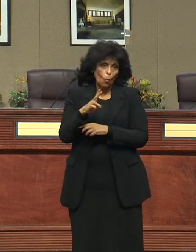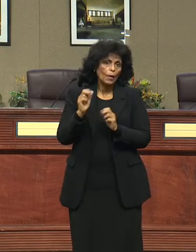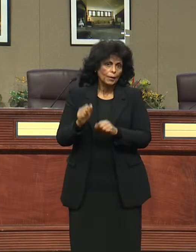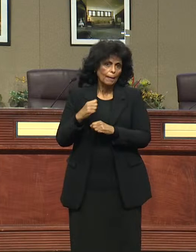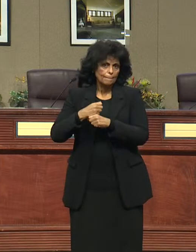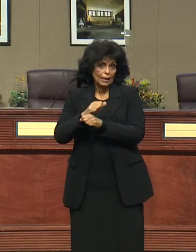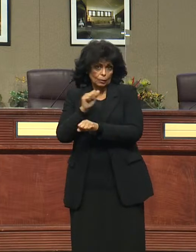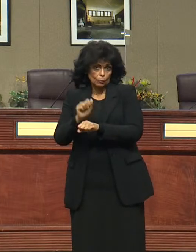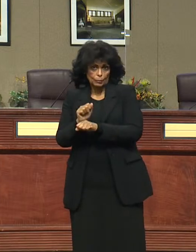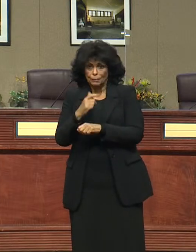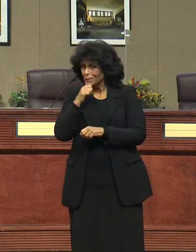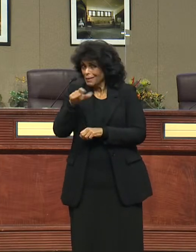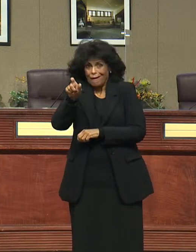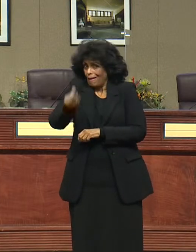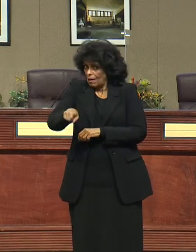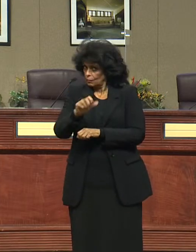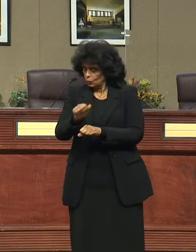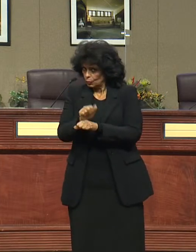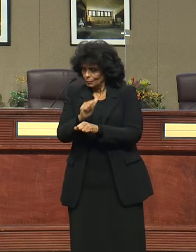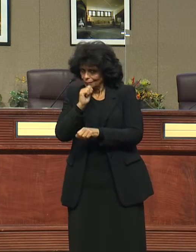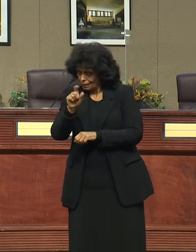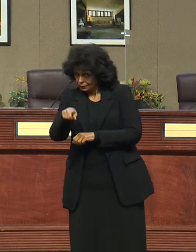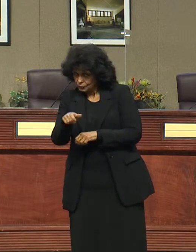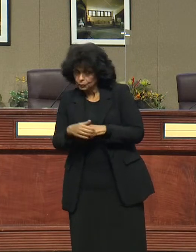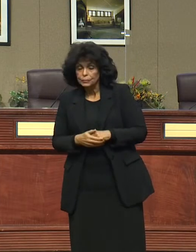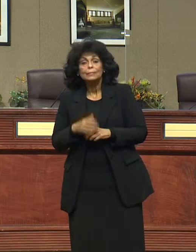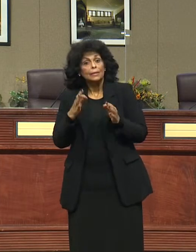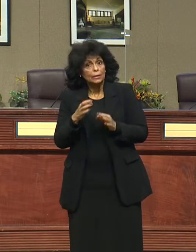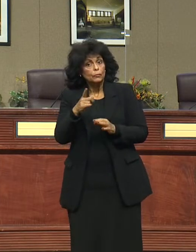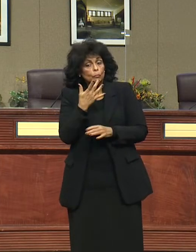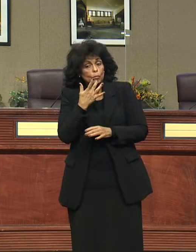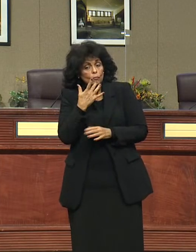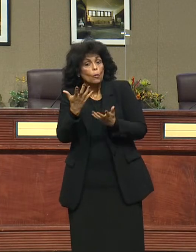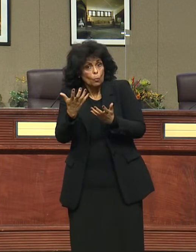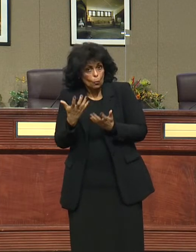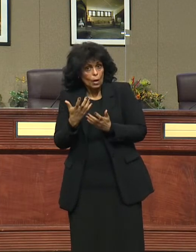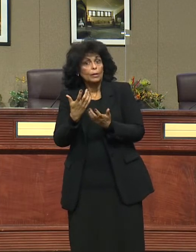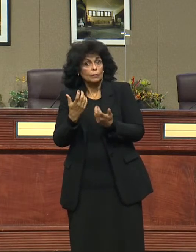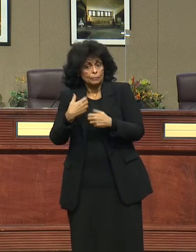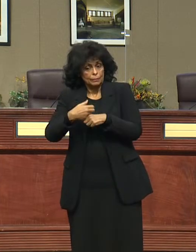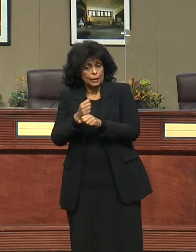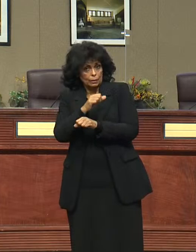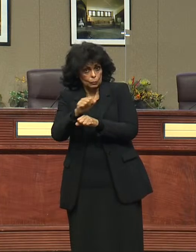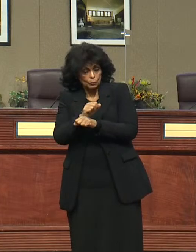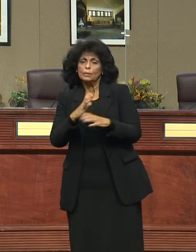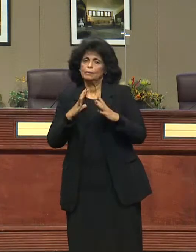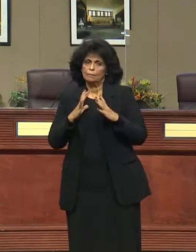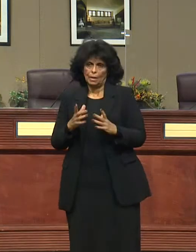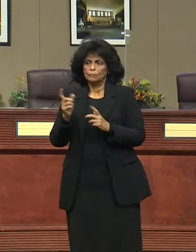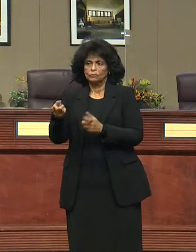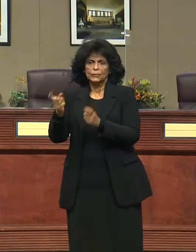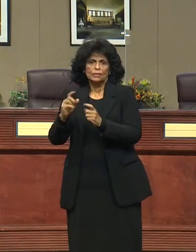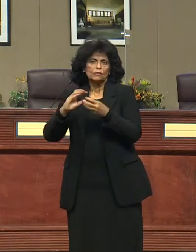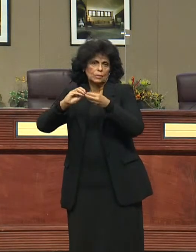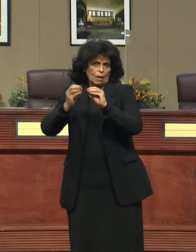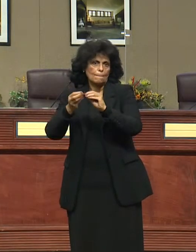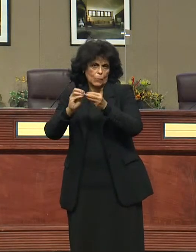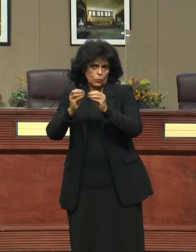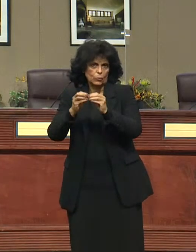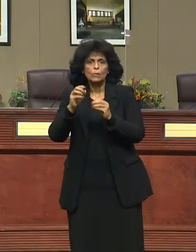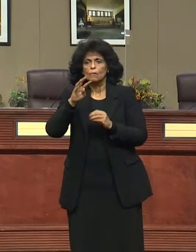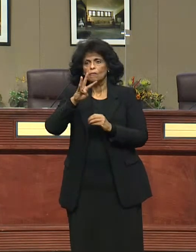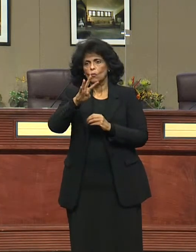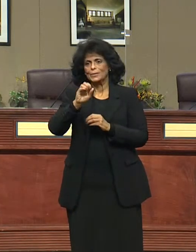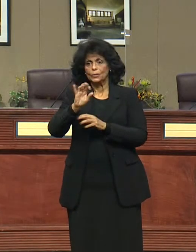for that effort. To schedule an appointment, they provided a number for us. You can contact them at